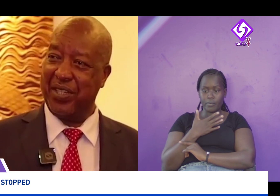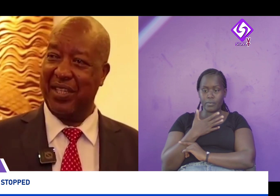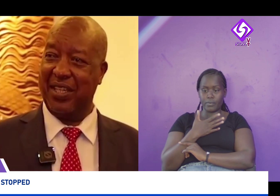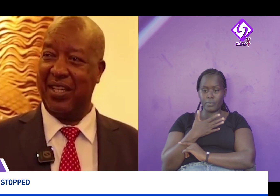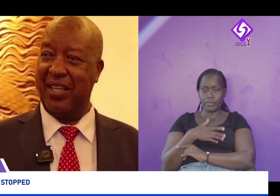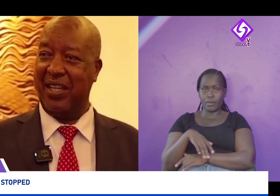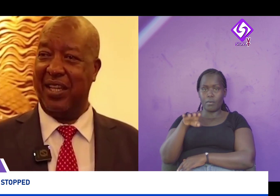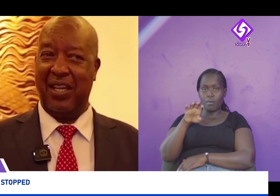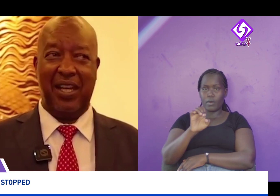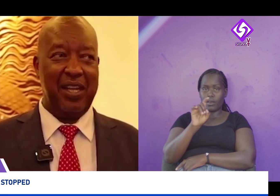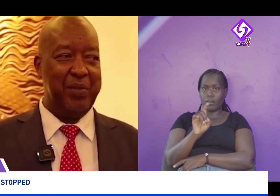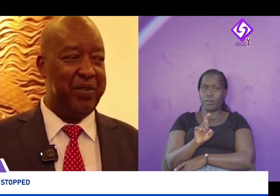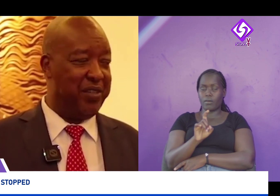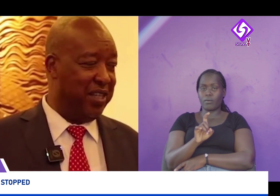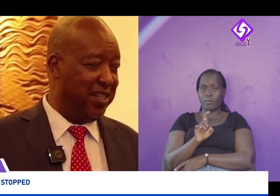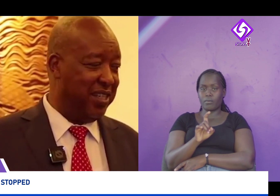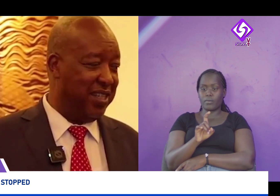executives, and my friends,